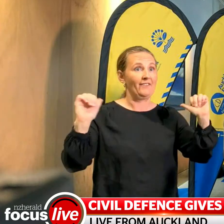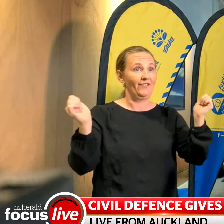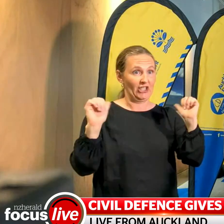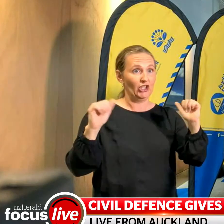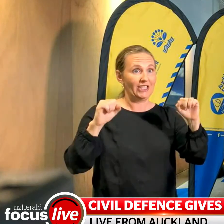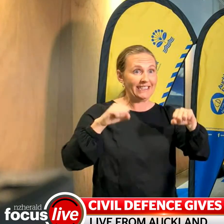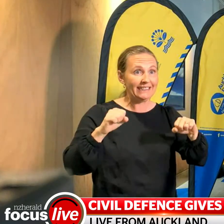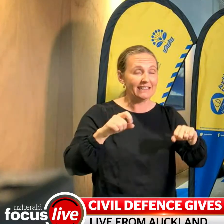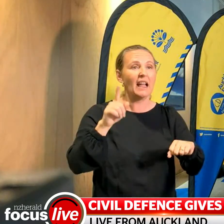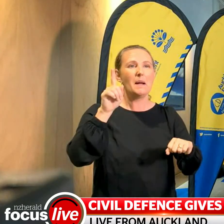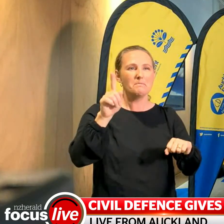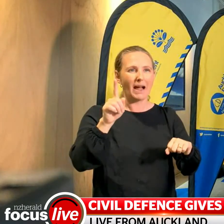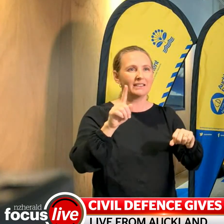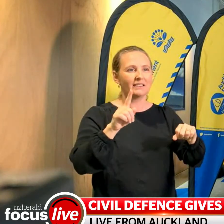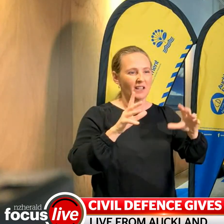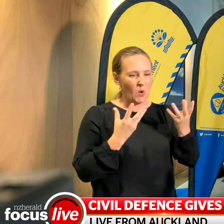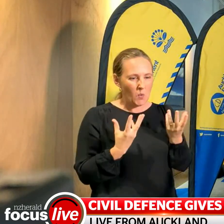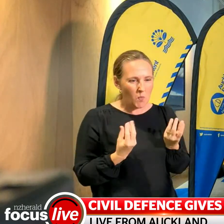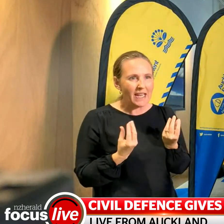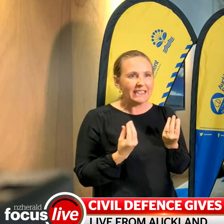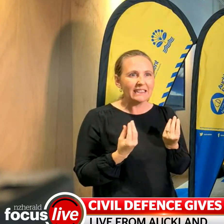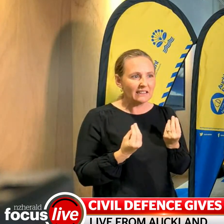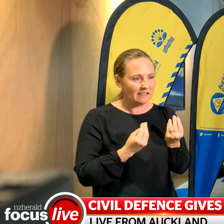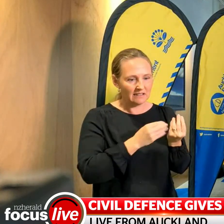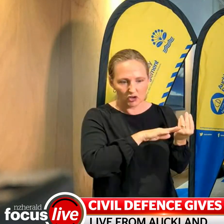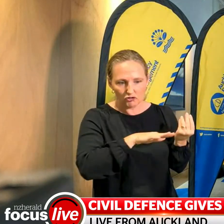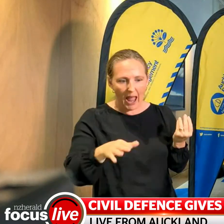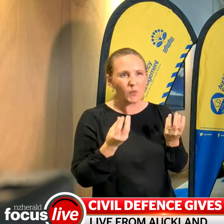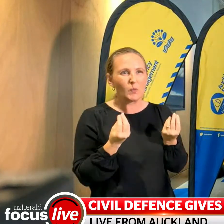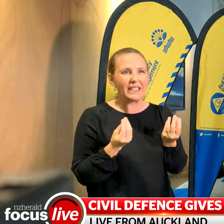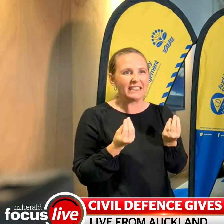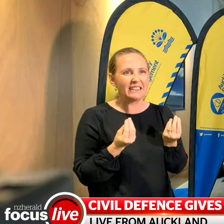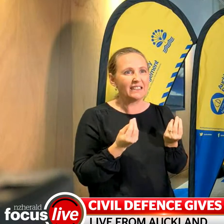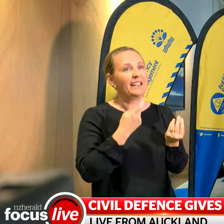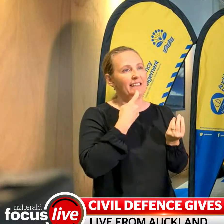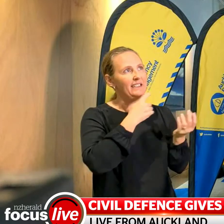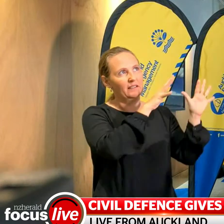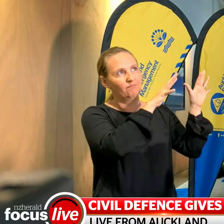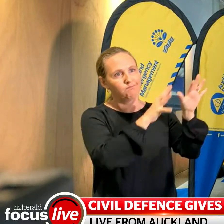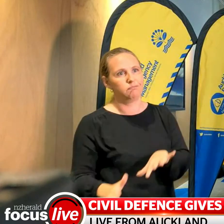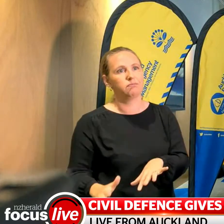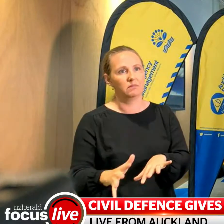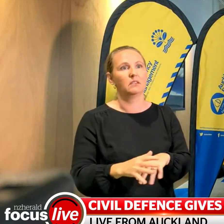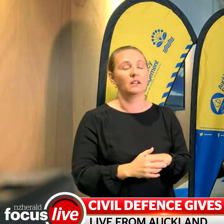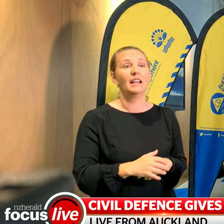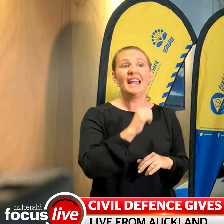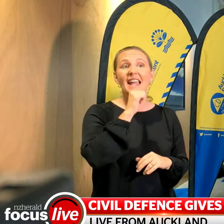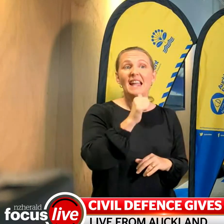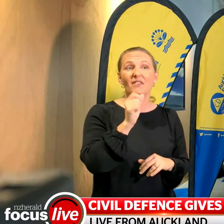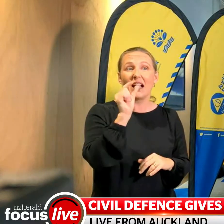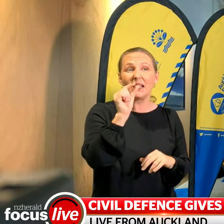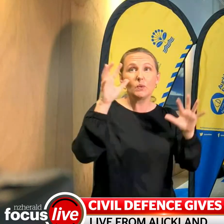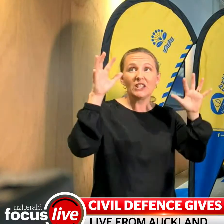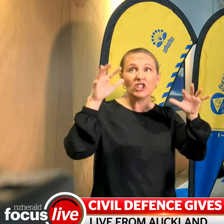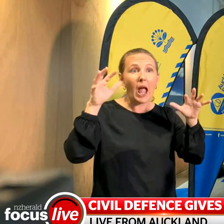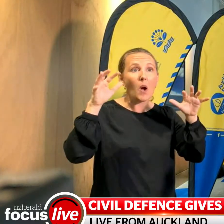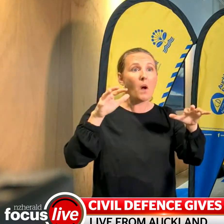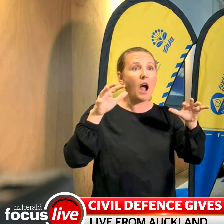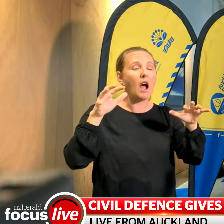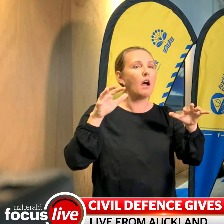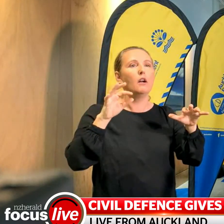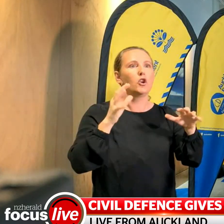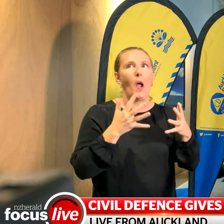stopped, again that ground still remains incredibly sodden, and there are still some showers predicted.